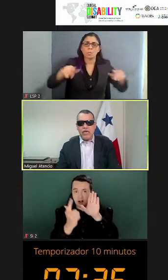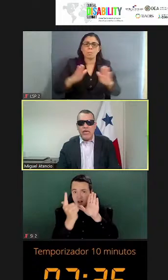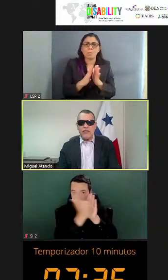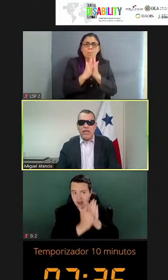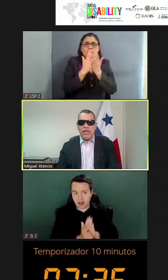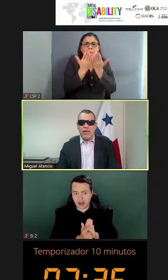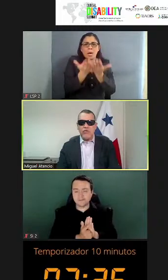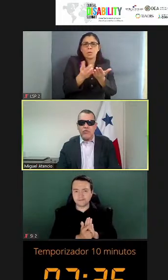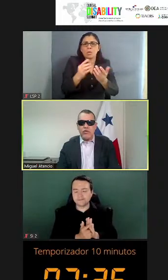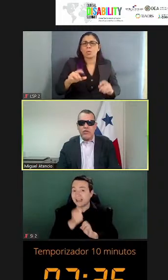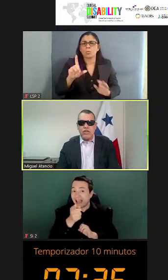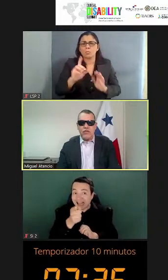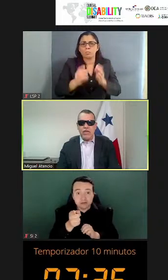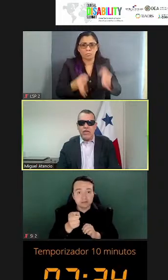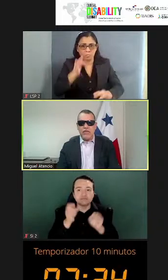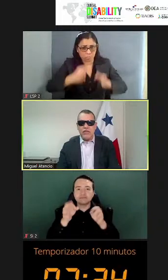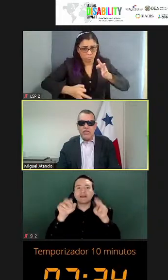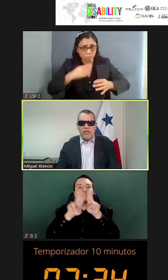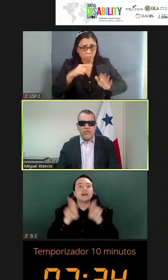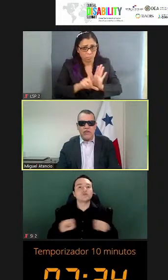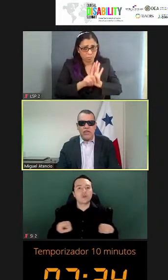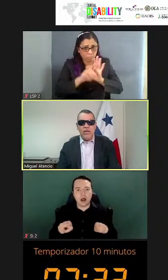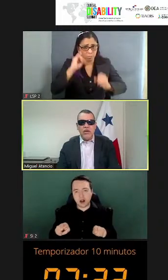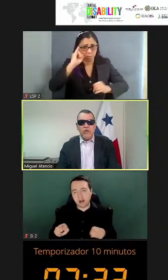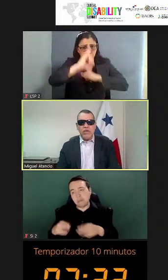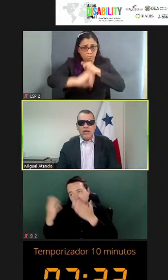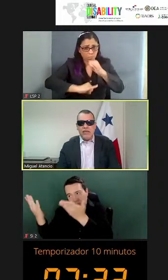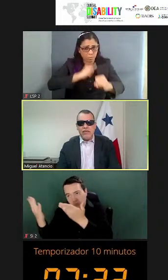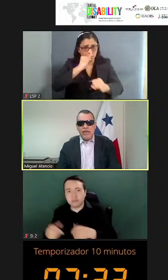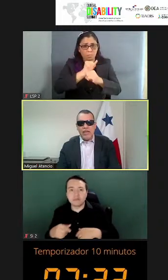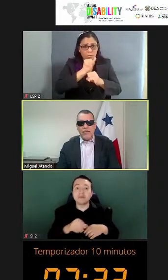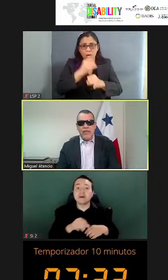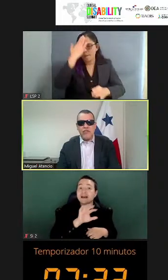us international regulations are important because